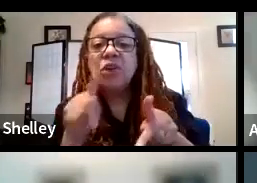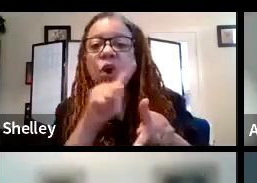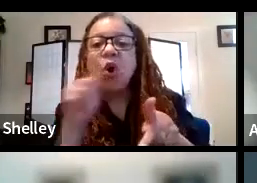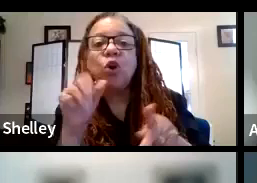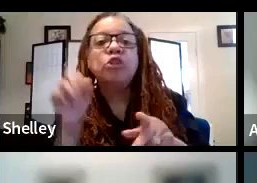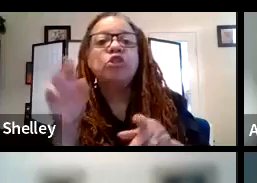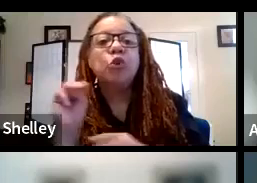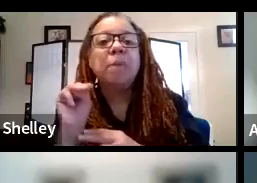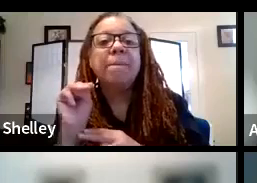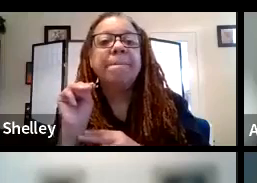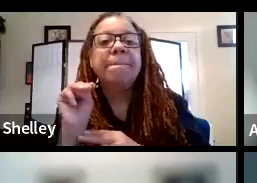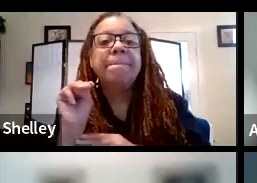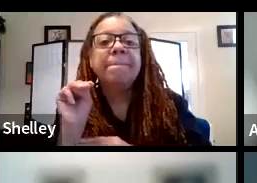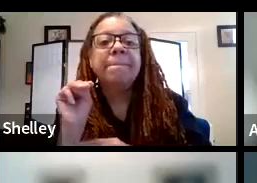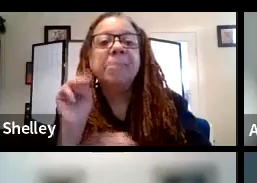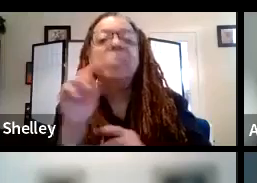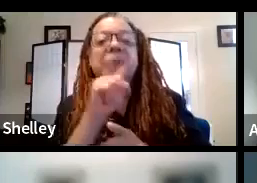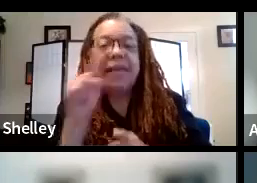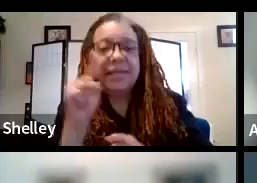It is through Virtual. Zoom.